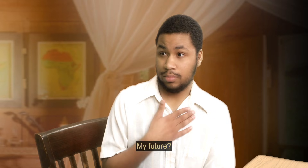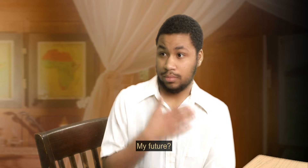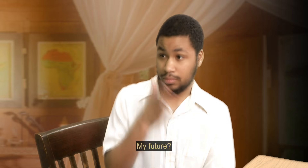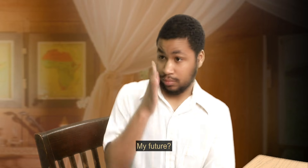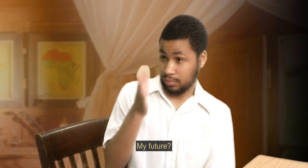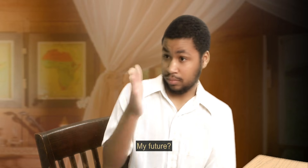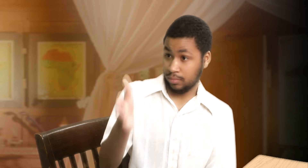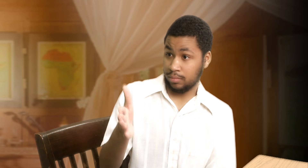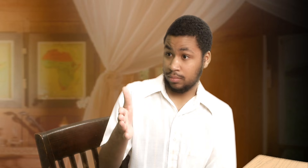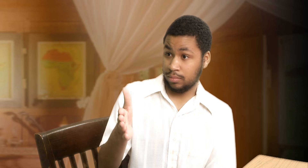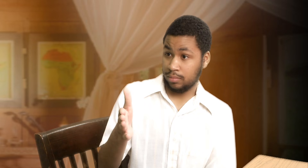My future?